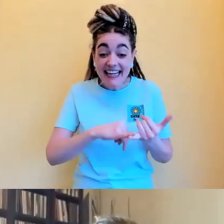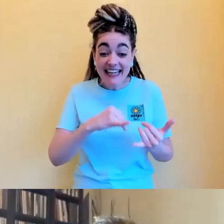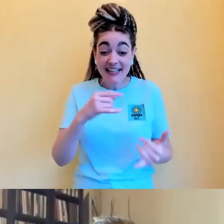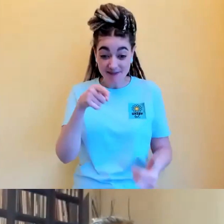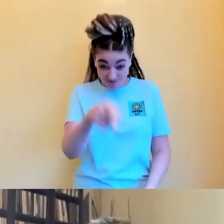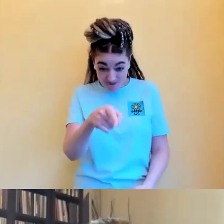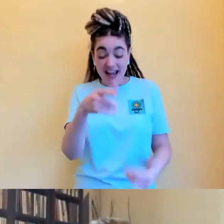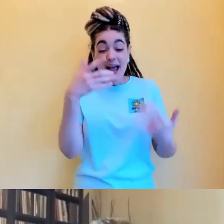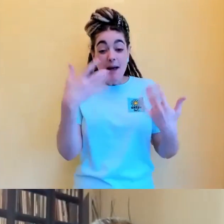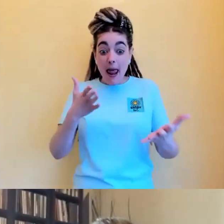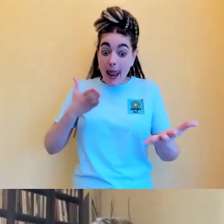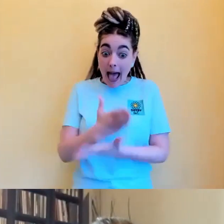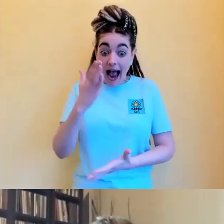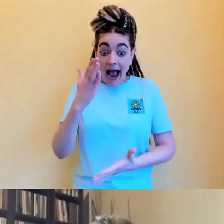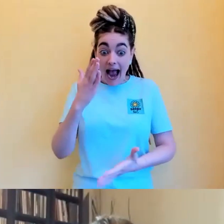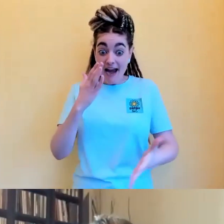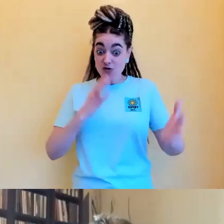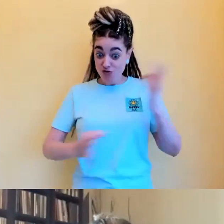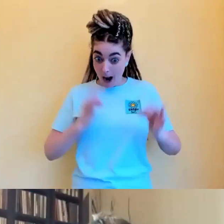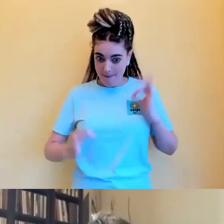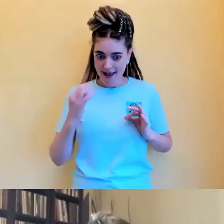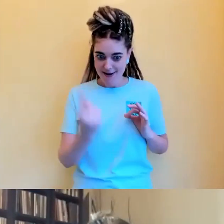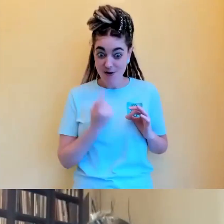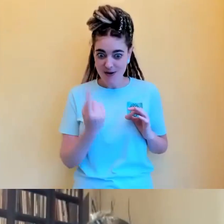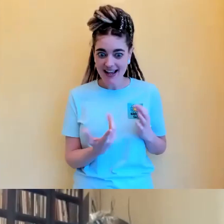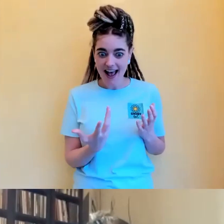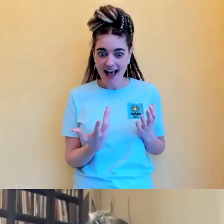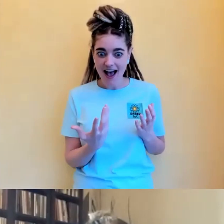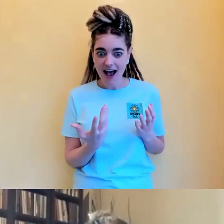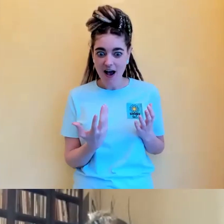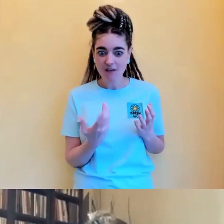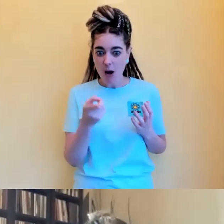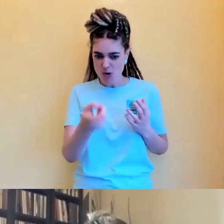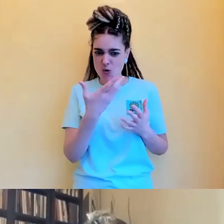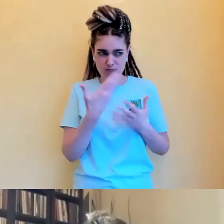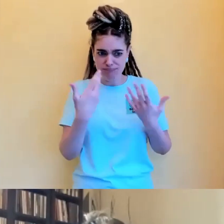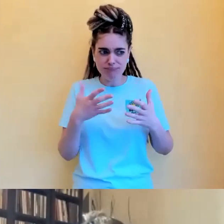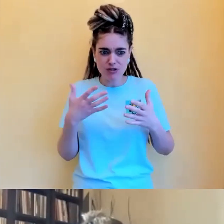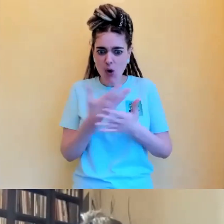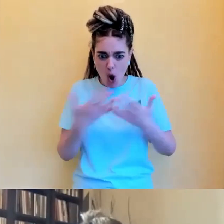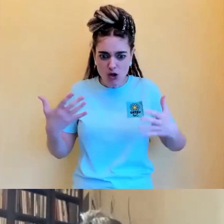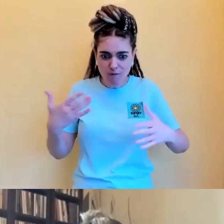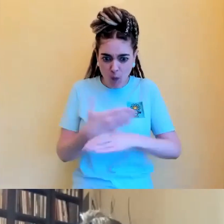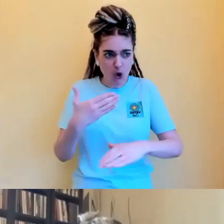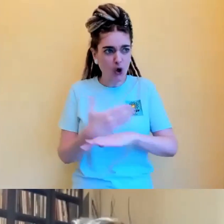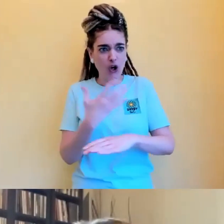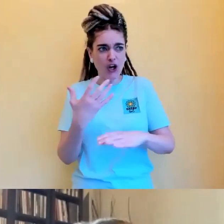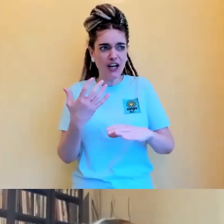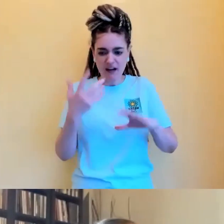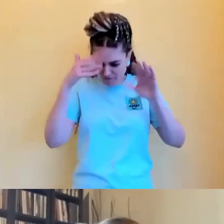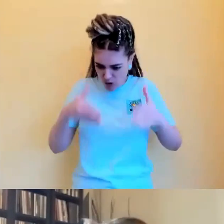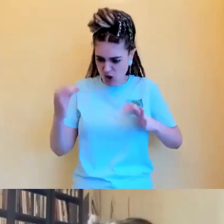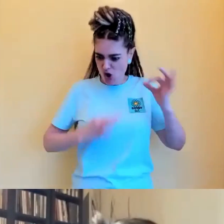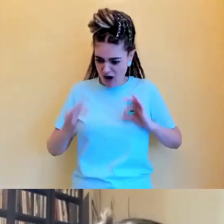a live drama piece, it's been quite a lot of work within all walks of drama to get that so it can go online.